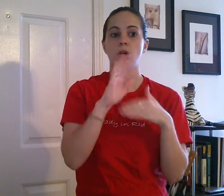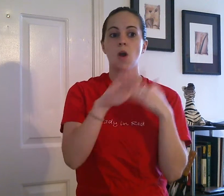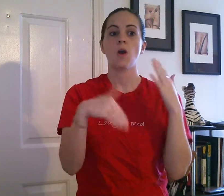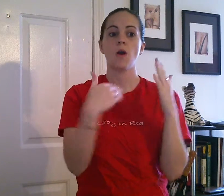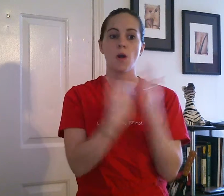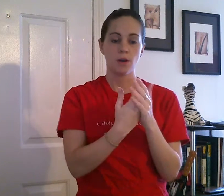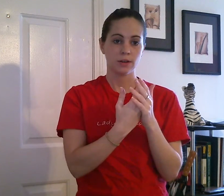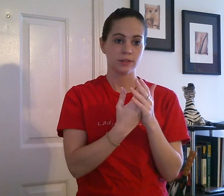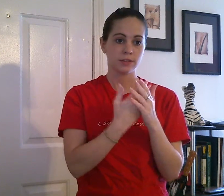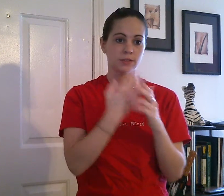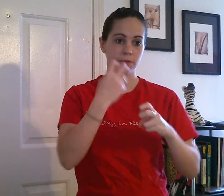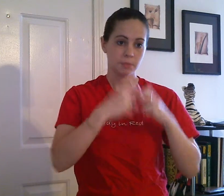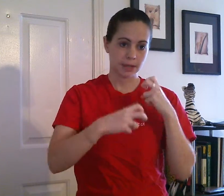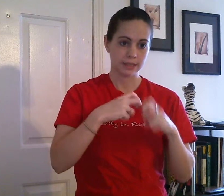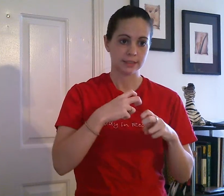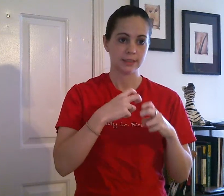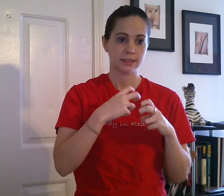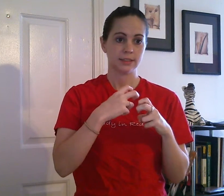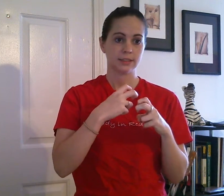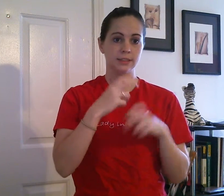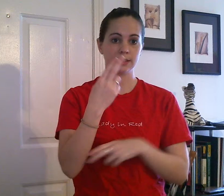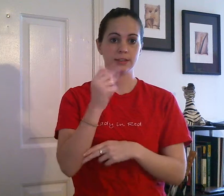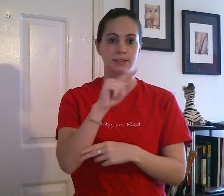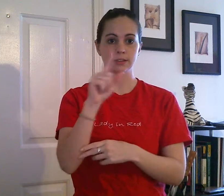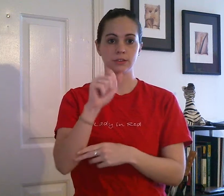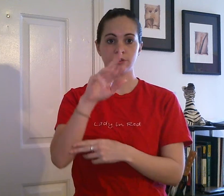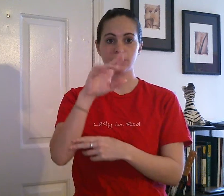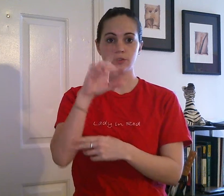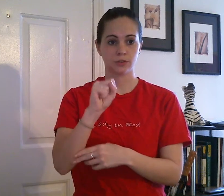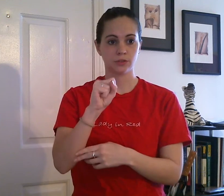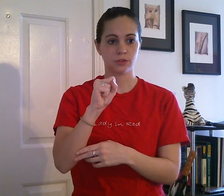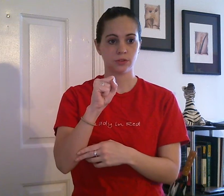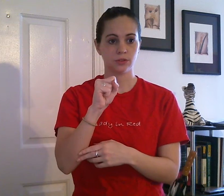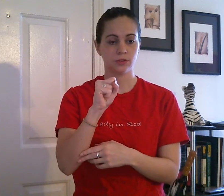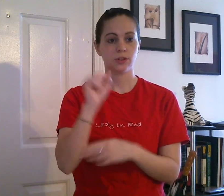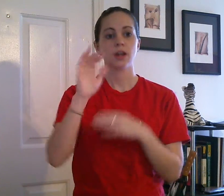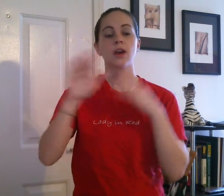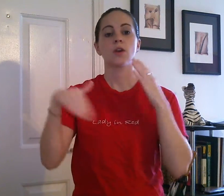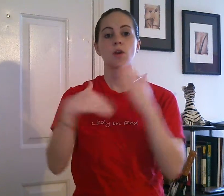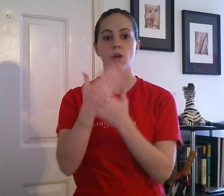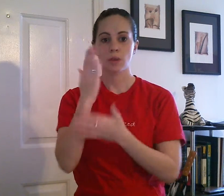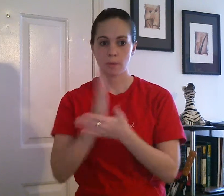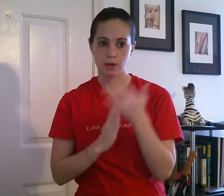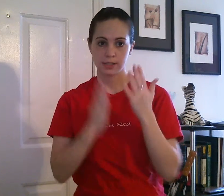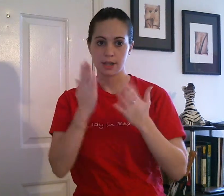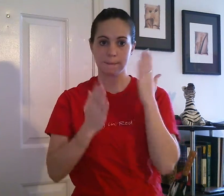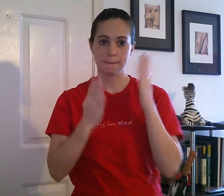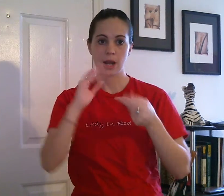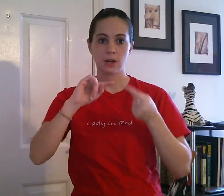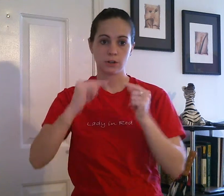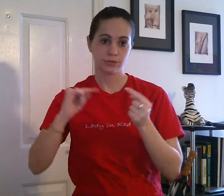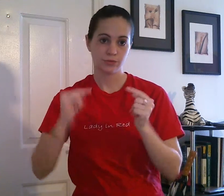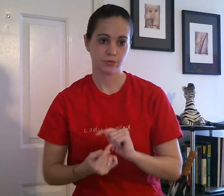to each task, identify what part may cause injury to those doing the work or to anyone else nearby. Document